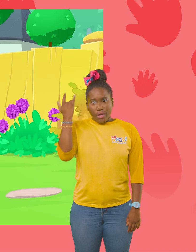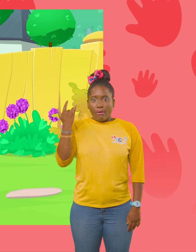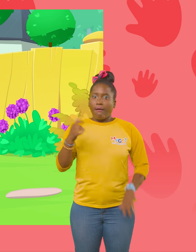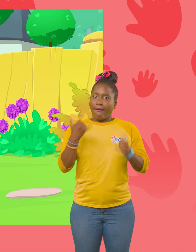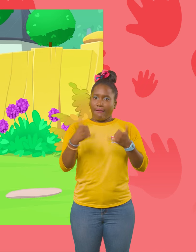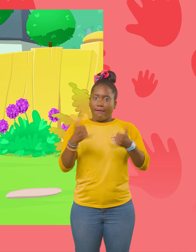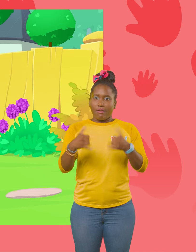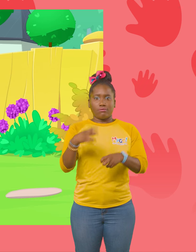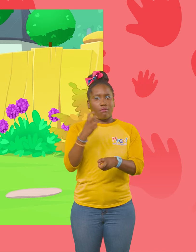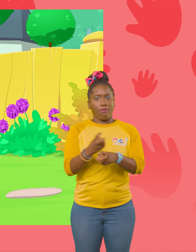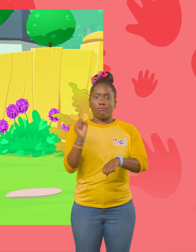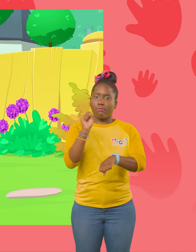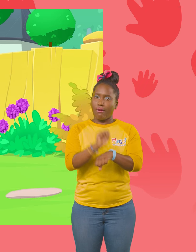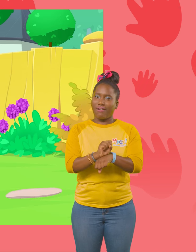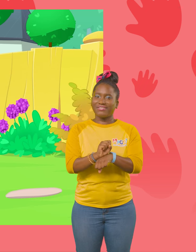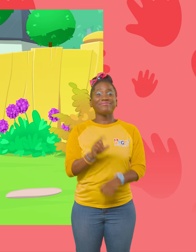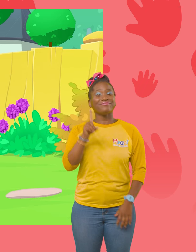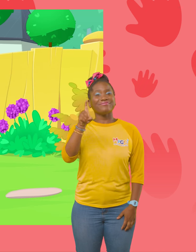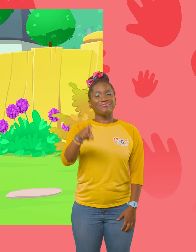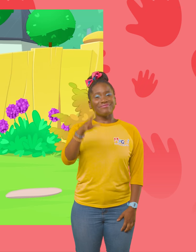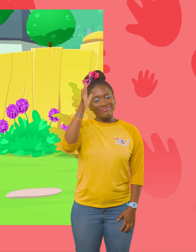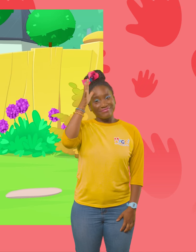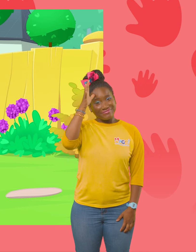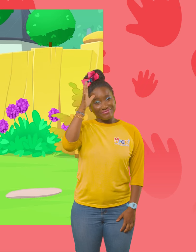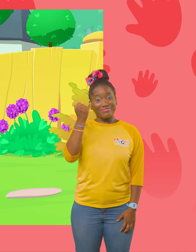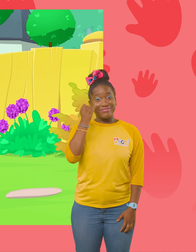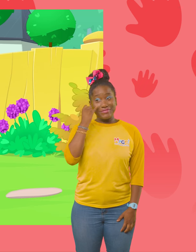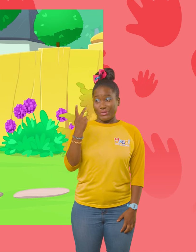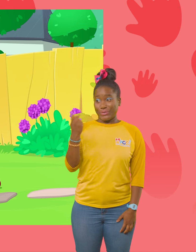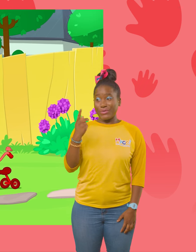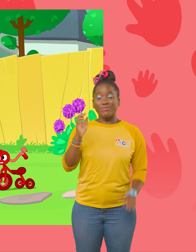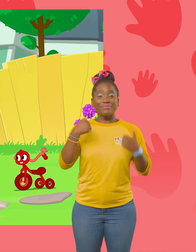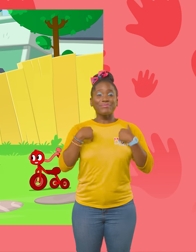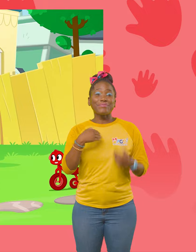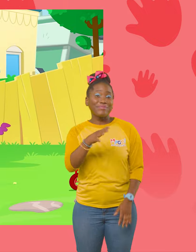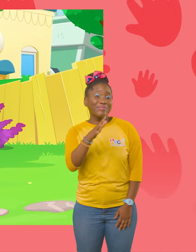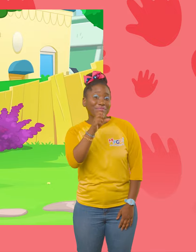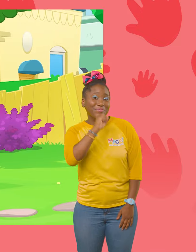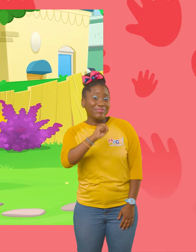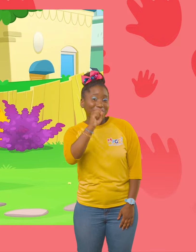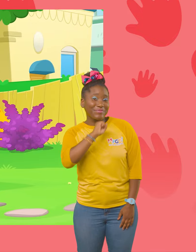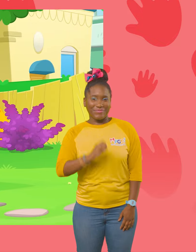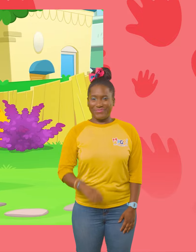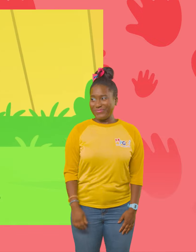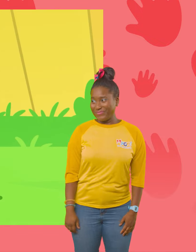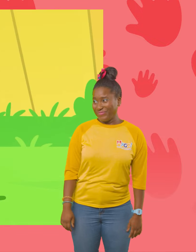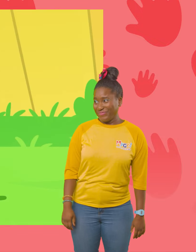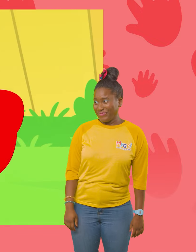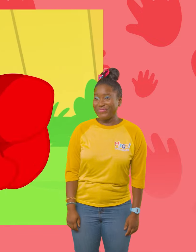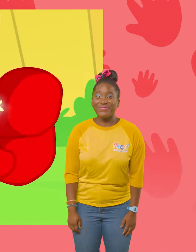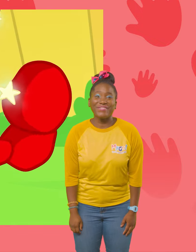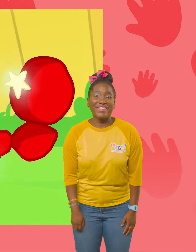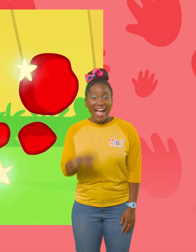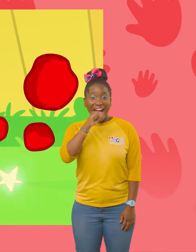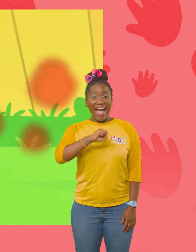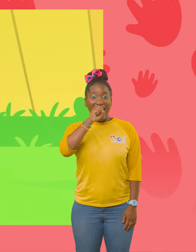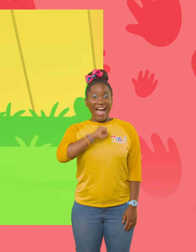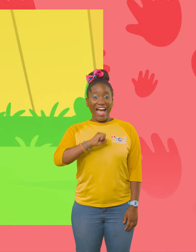Whew! Playing is hard work. I'll ask Daddy if we can have some ice cream.